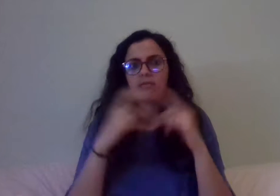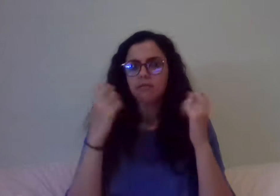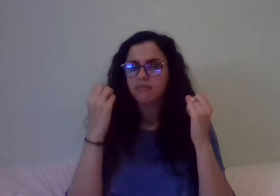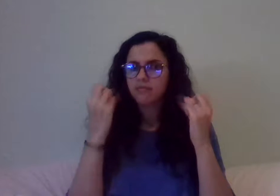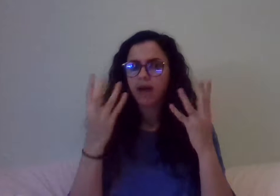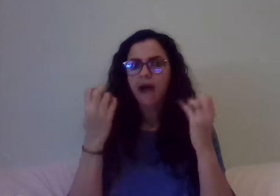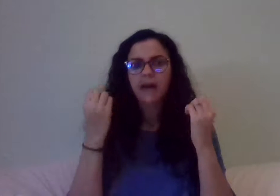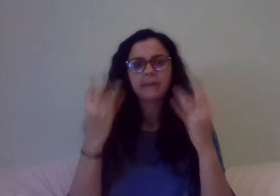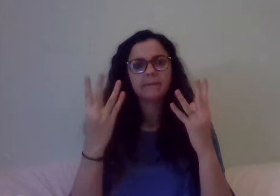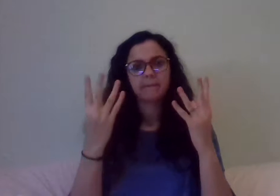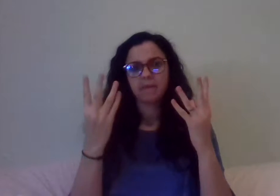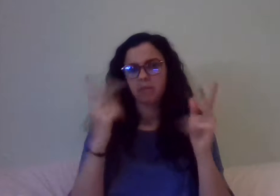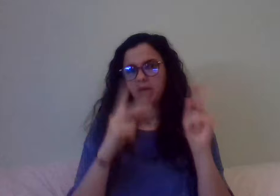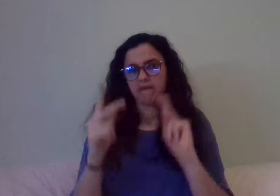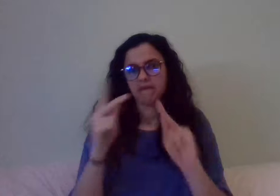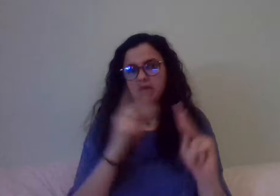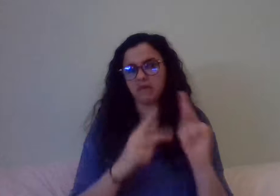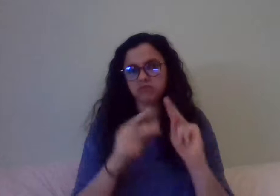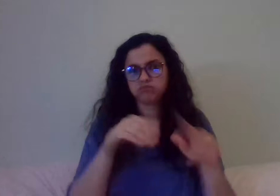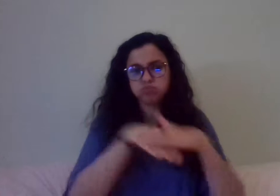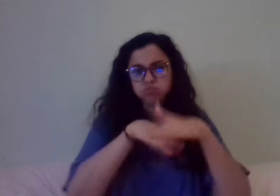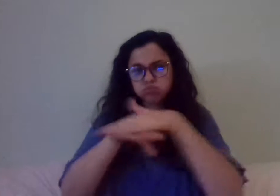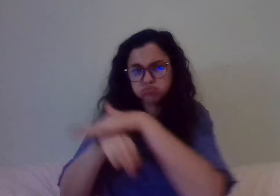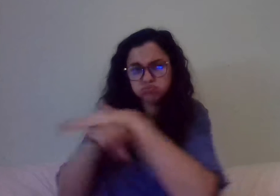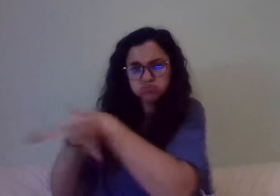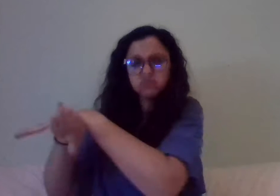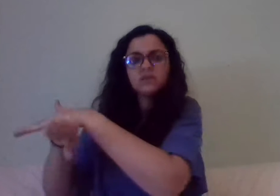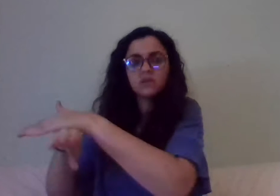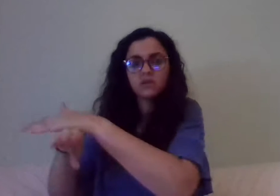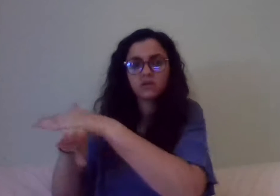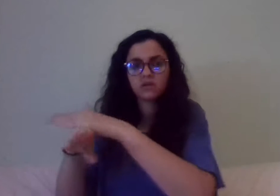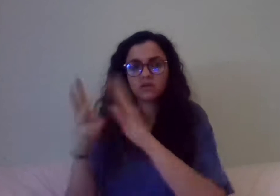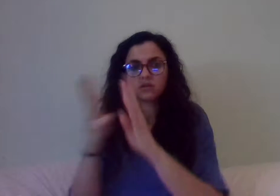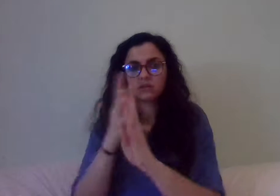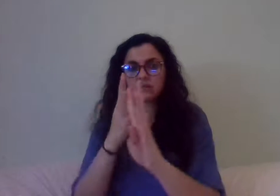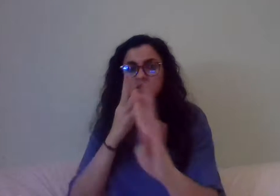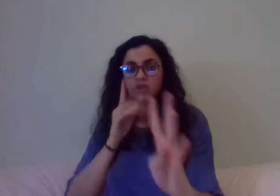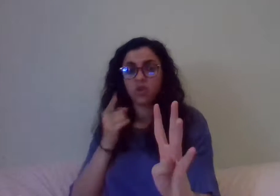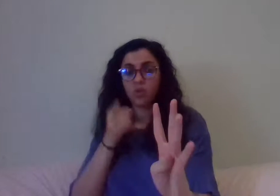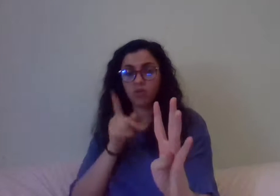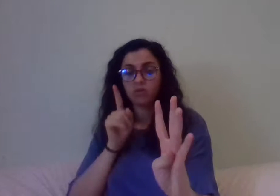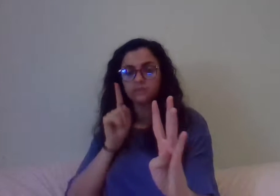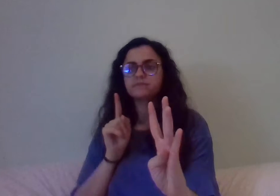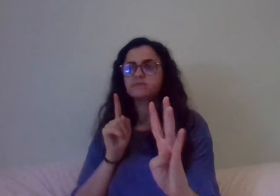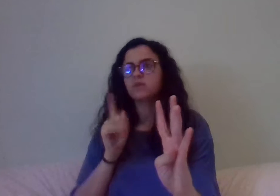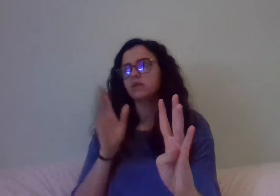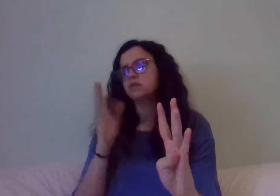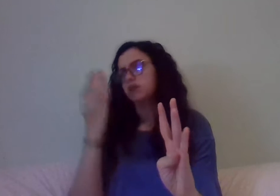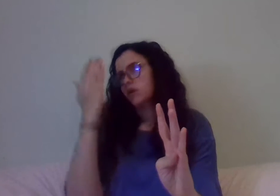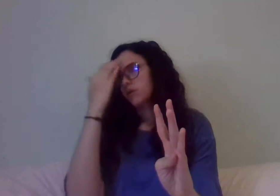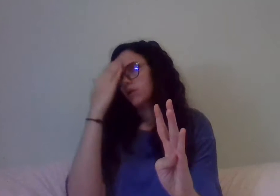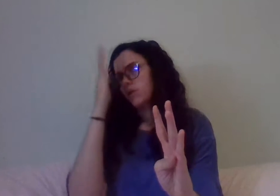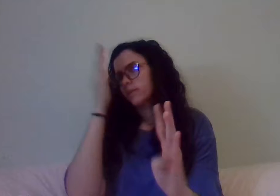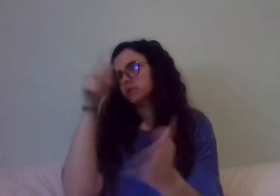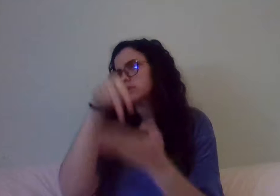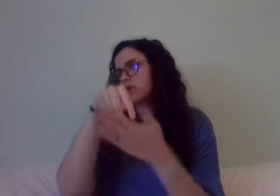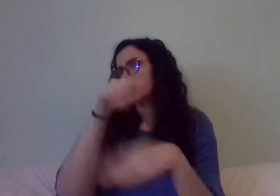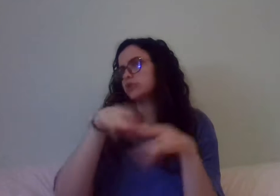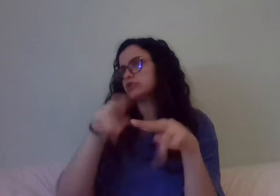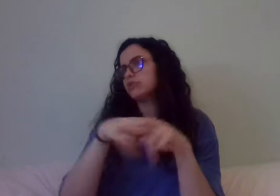that with all these people that are online in front of you, that you are going to be standing. And this idea of movement, this